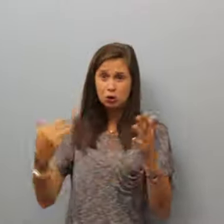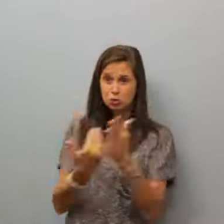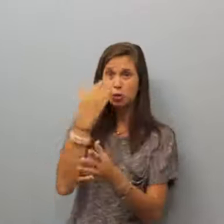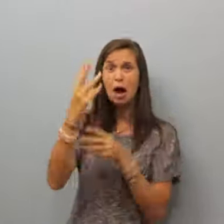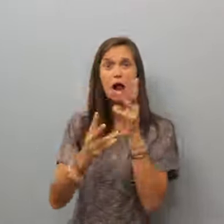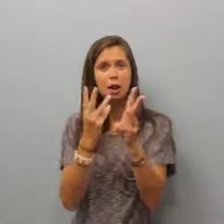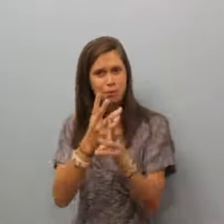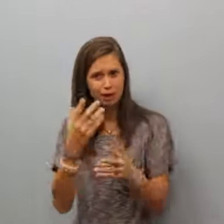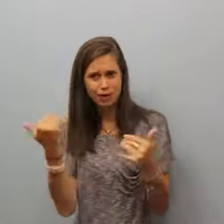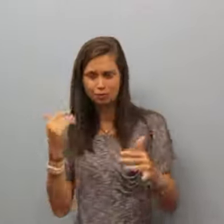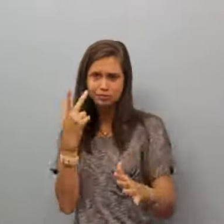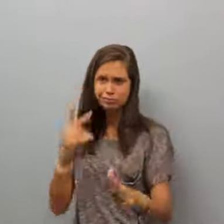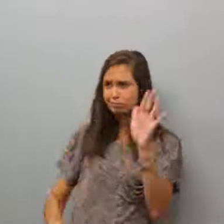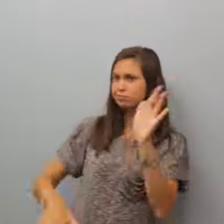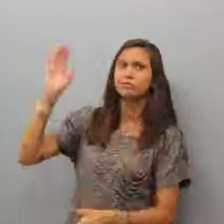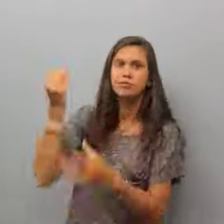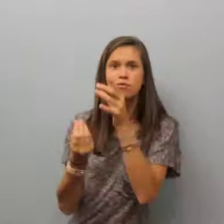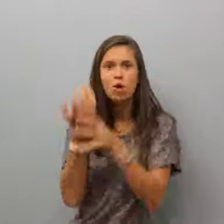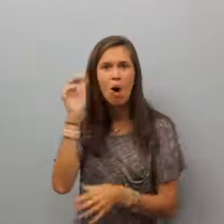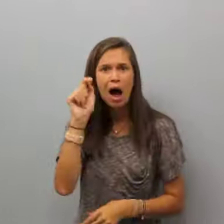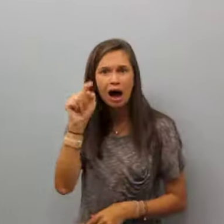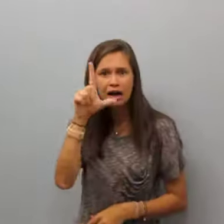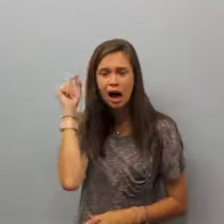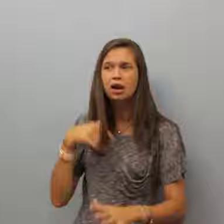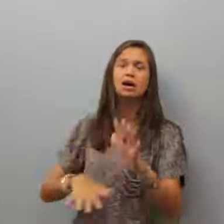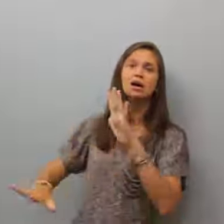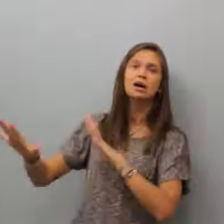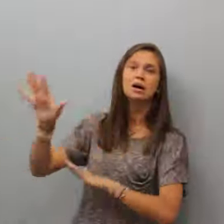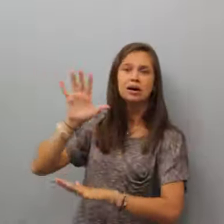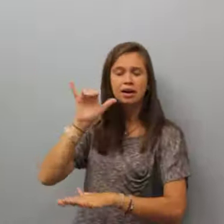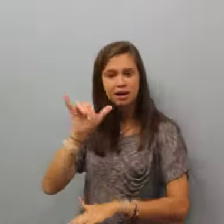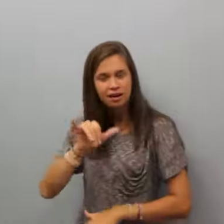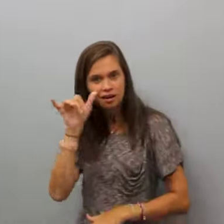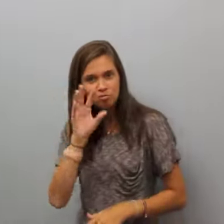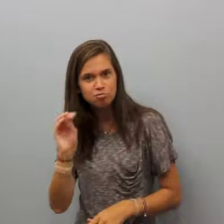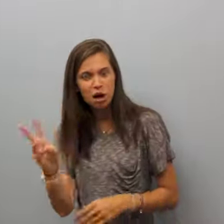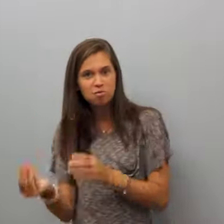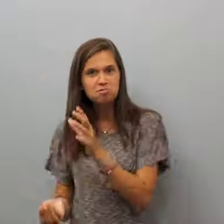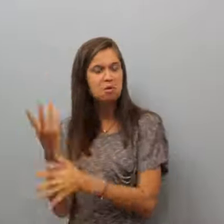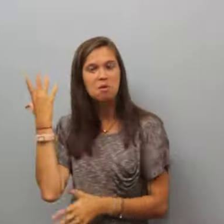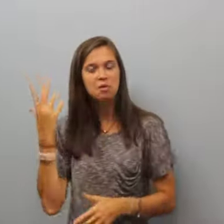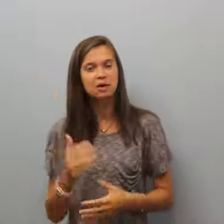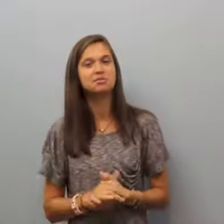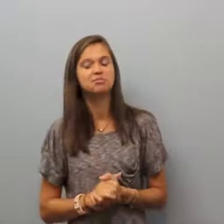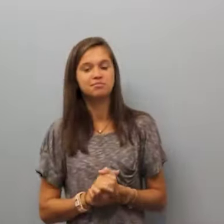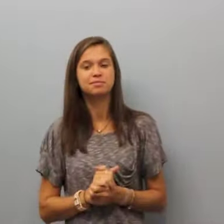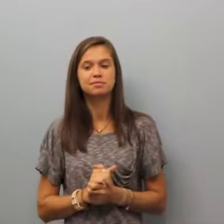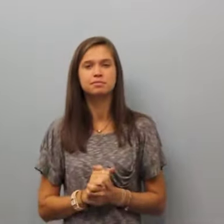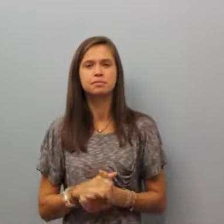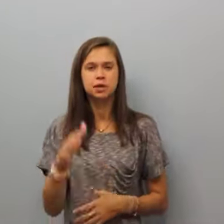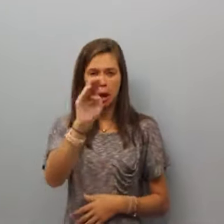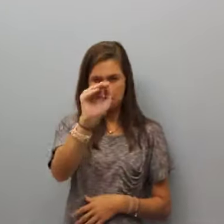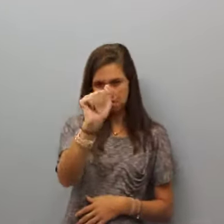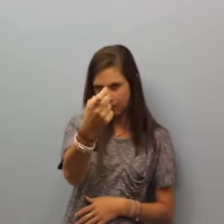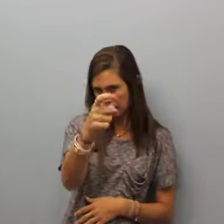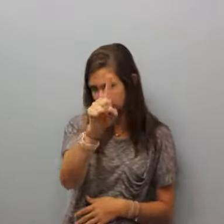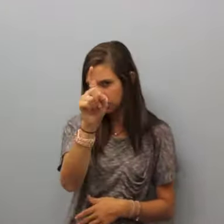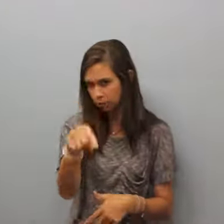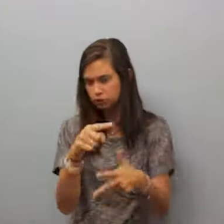Ramon keeps in touch with, many people from the Learning Center, mostly his alumni and even some current alumni he'll see when they come to